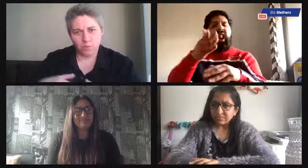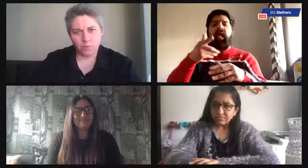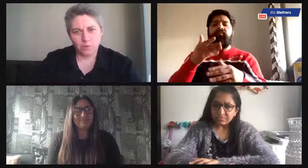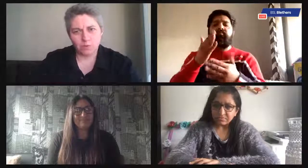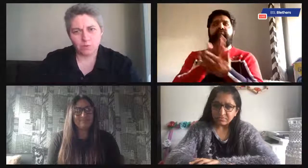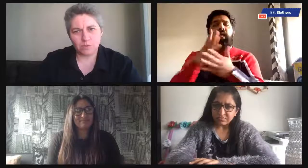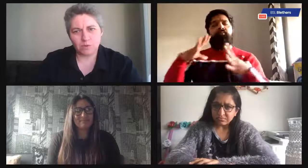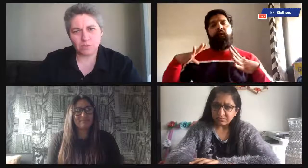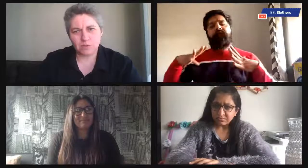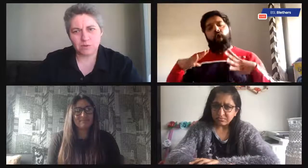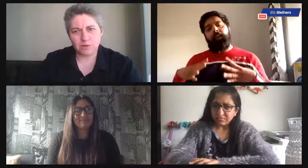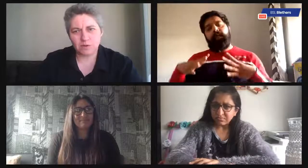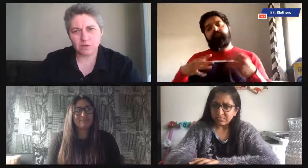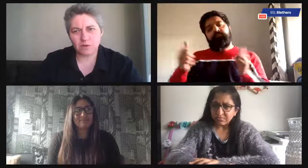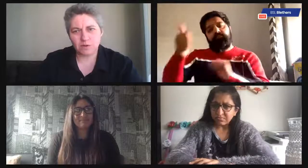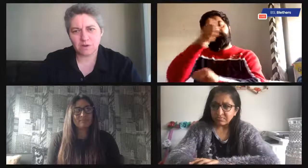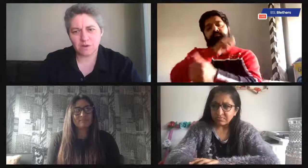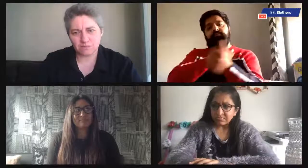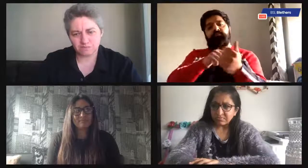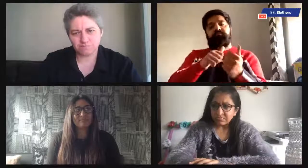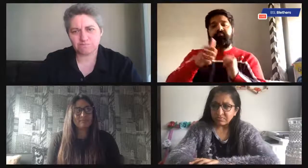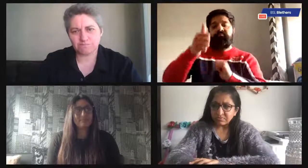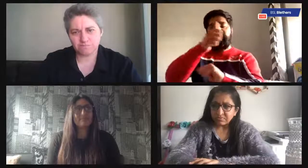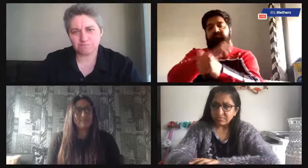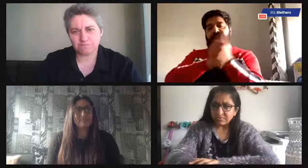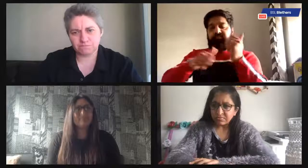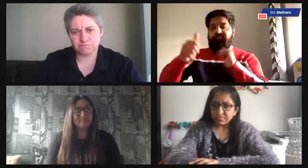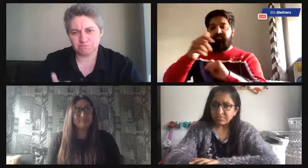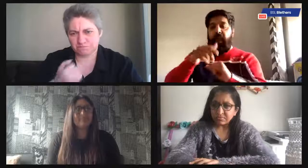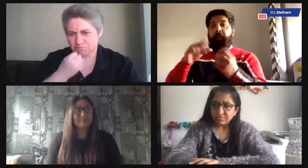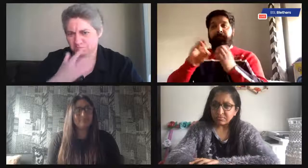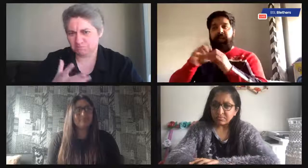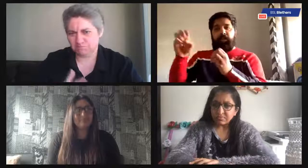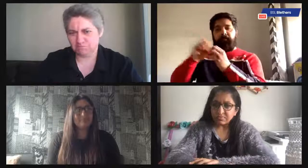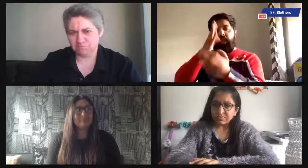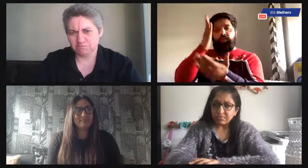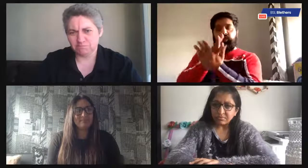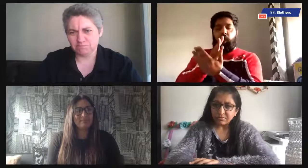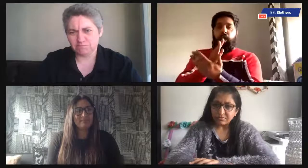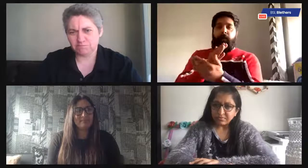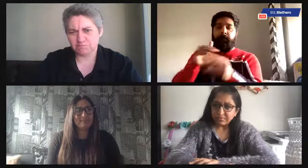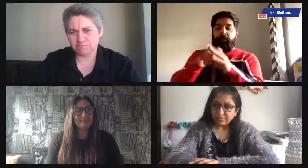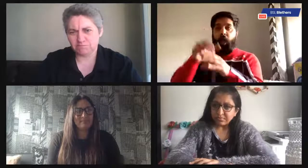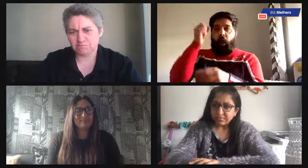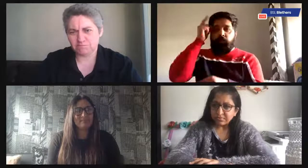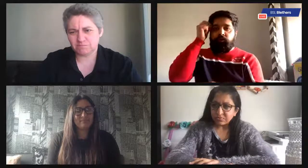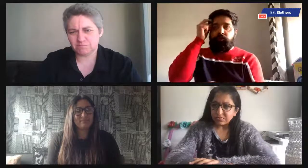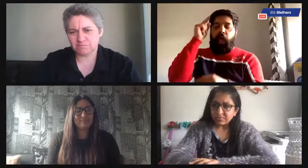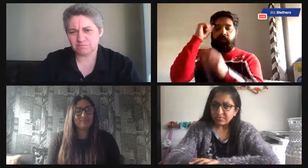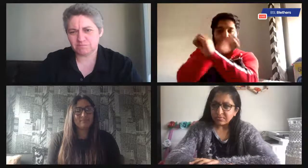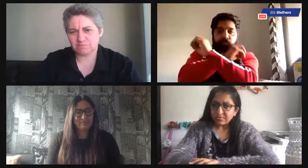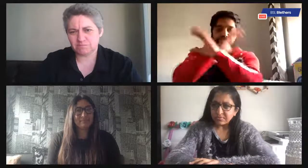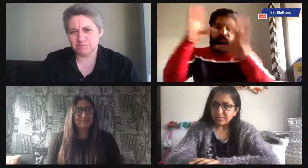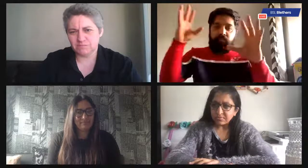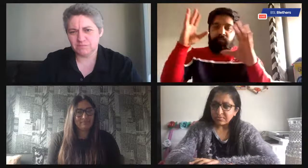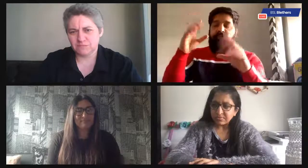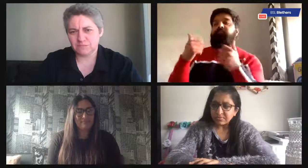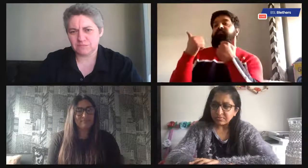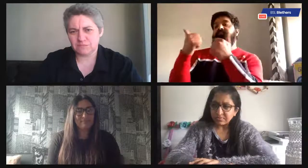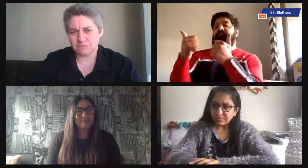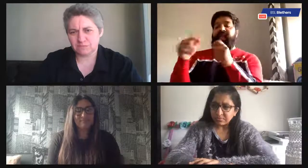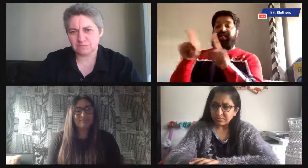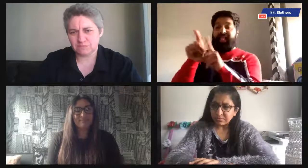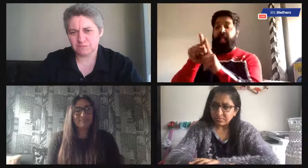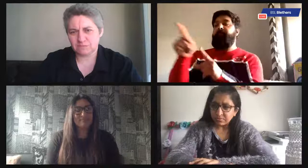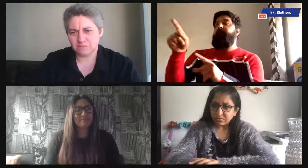can help in ways as well. So it's adapting our language to make sure that people understand, because that's